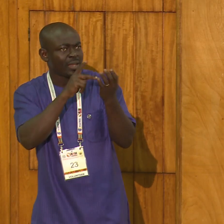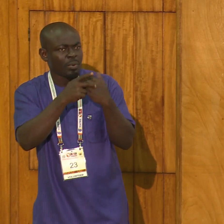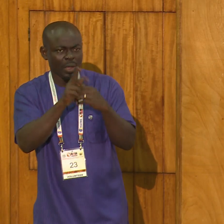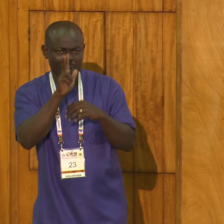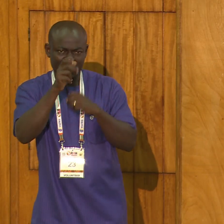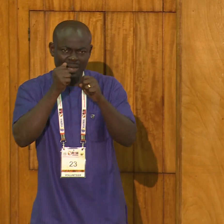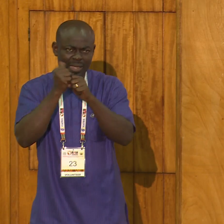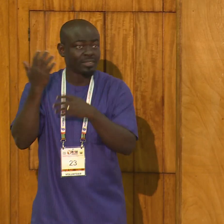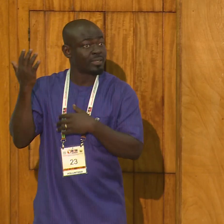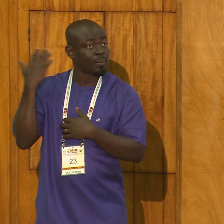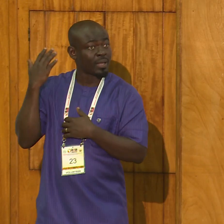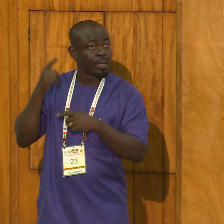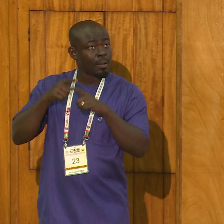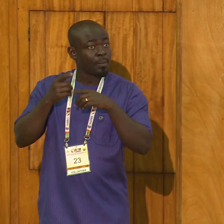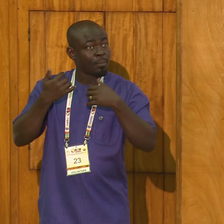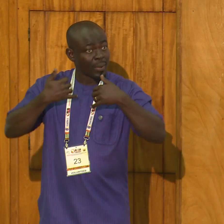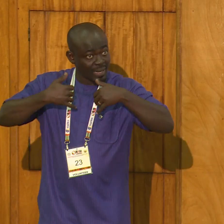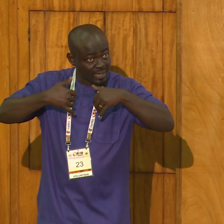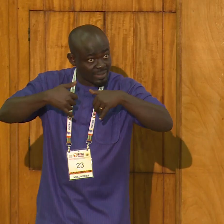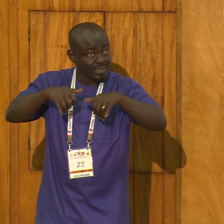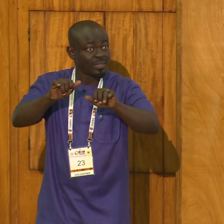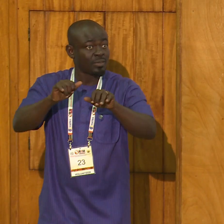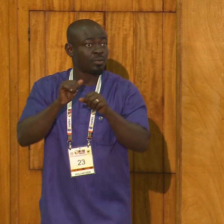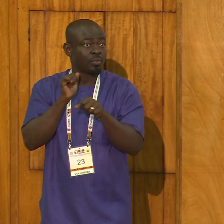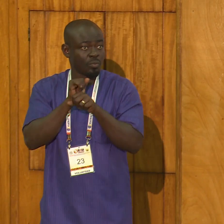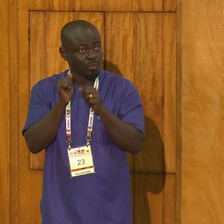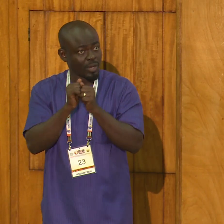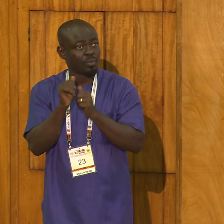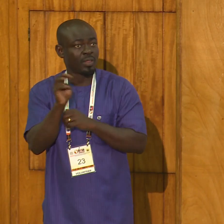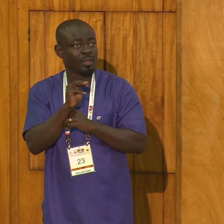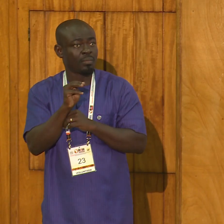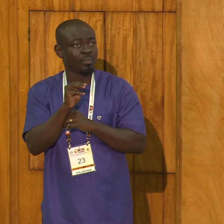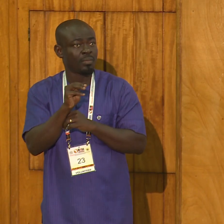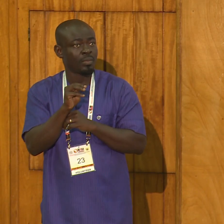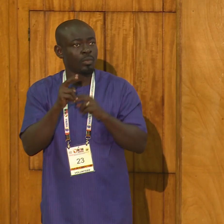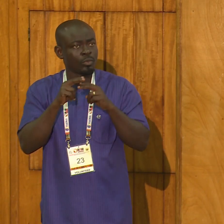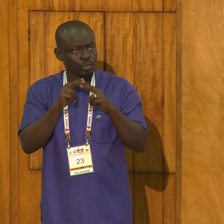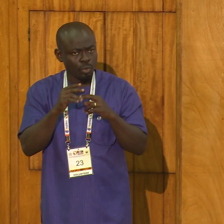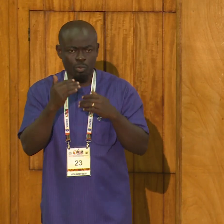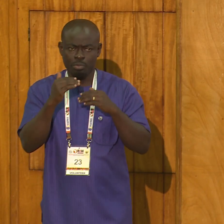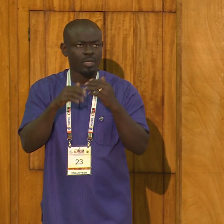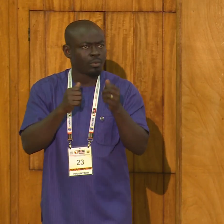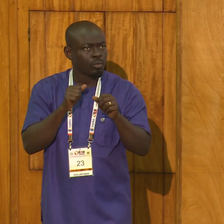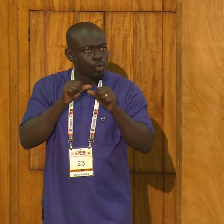years back, but they're still working with others. So there's that building of momentum.